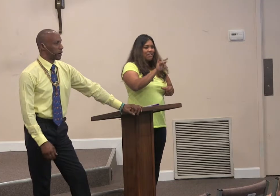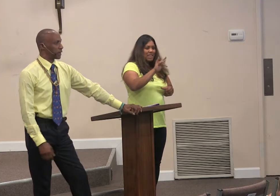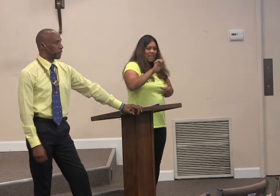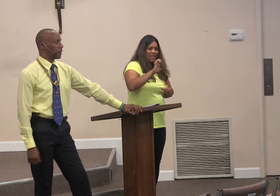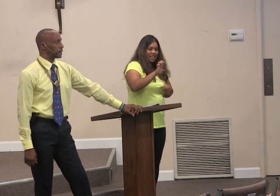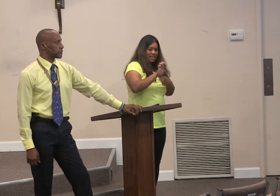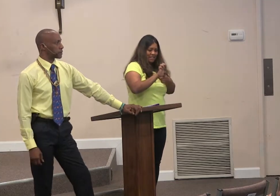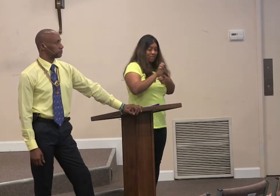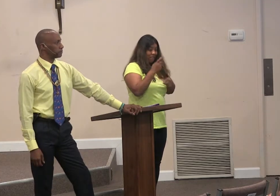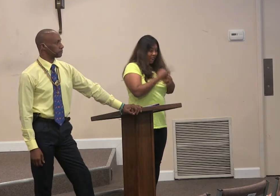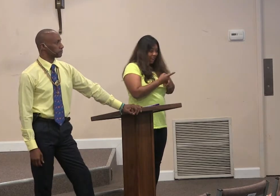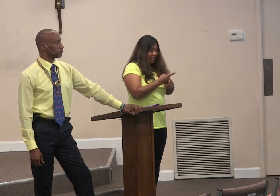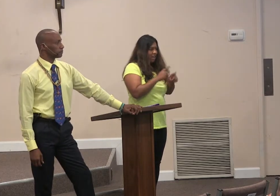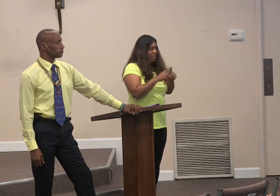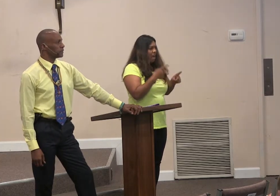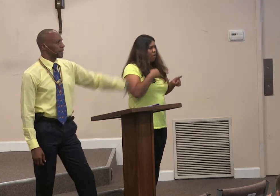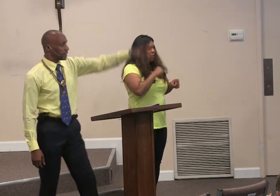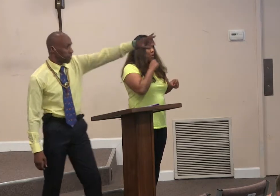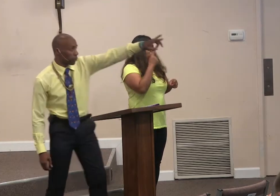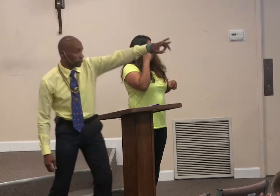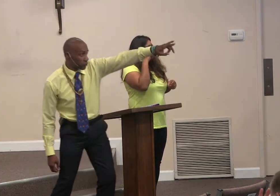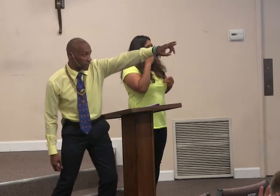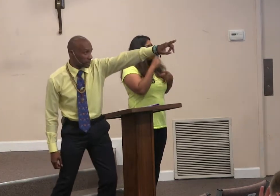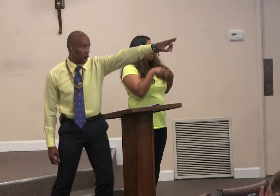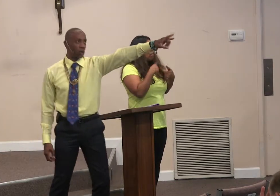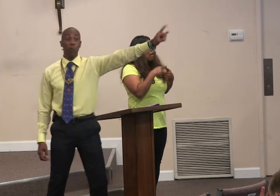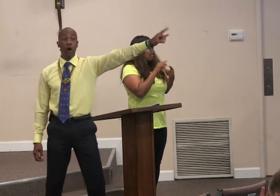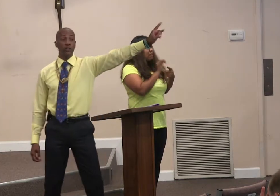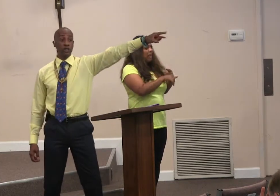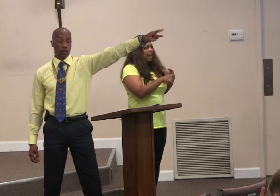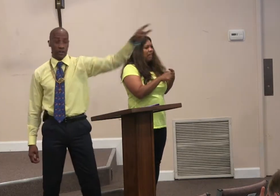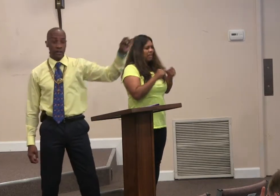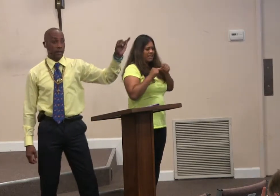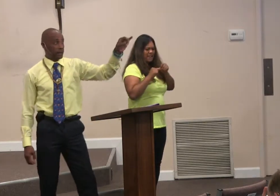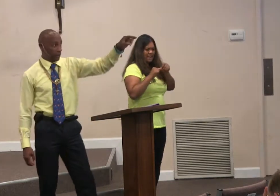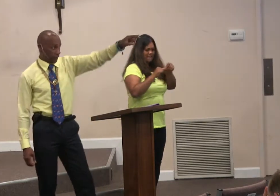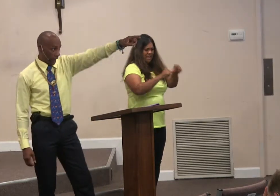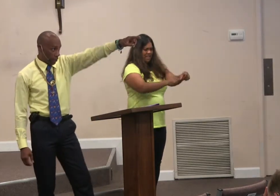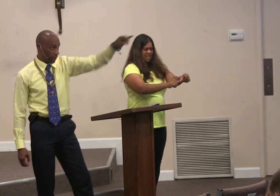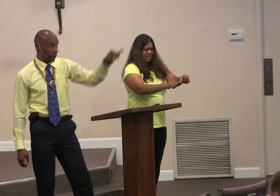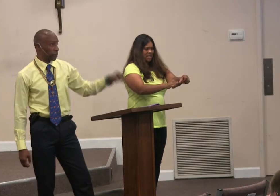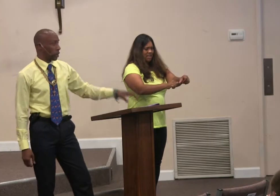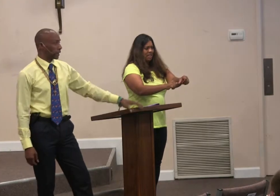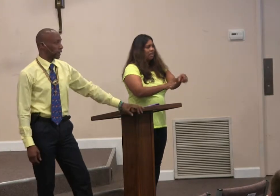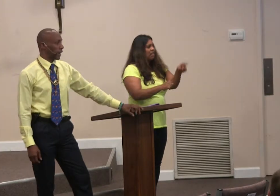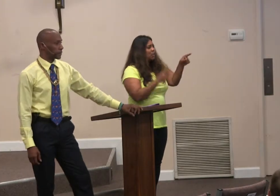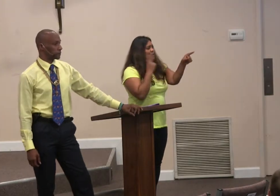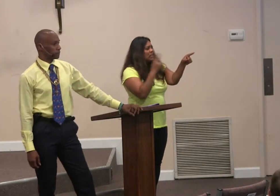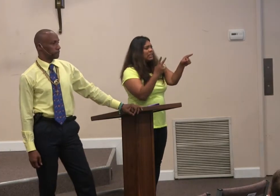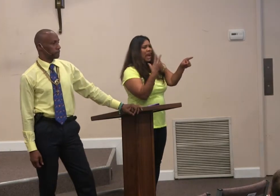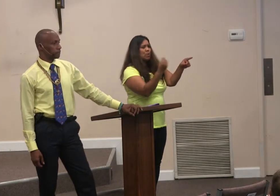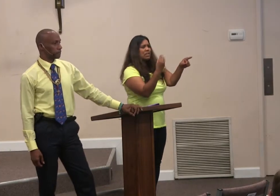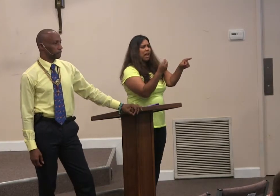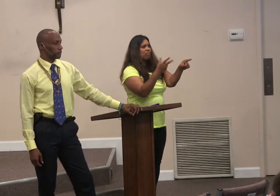of prosperity and abundance. The number of trees on one tree out there in the parking